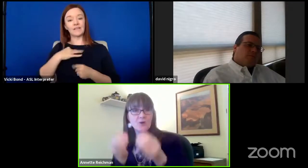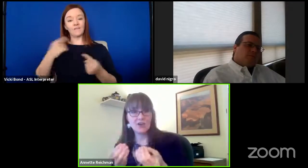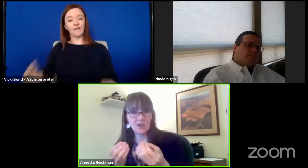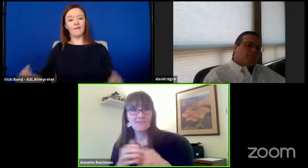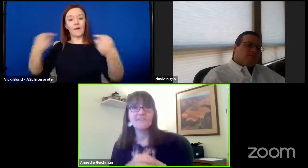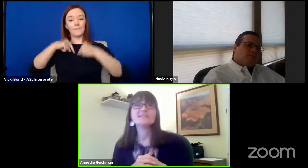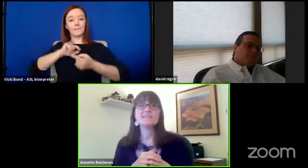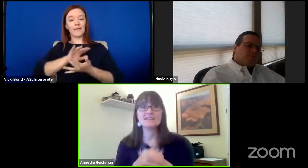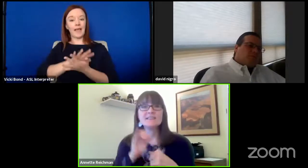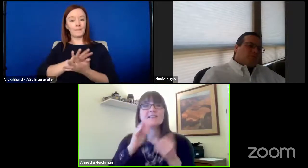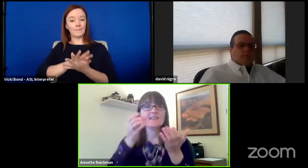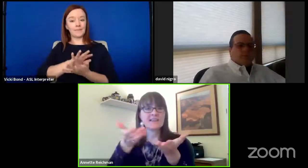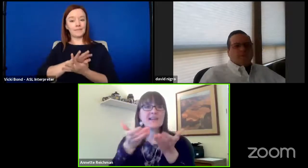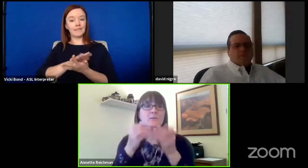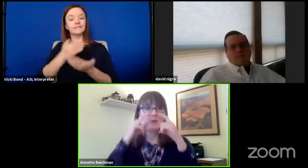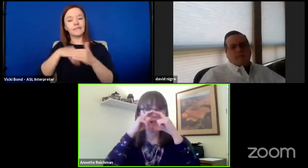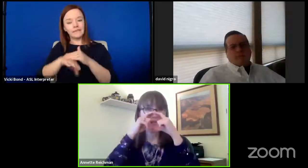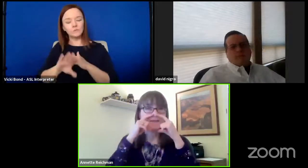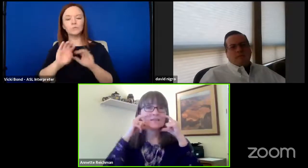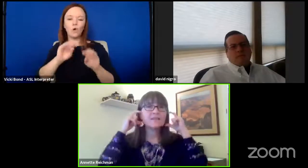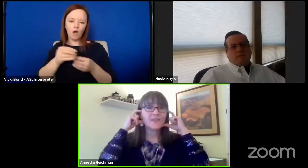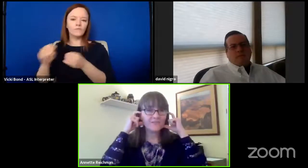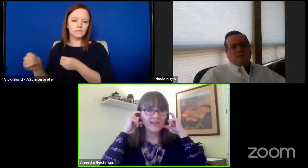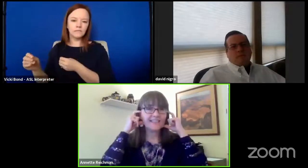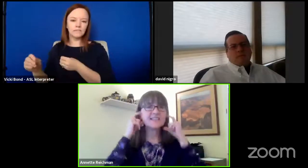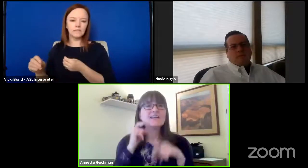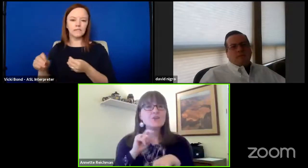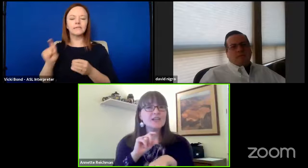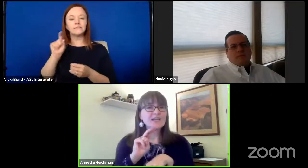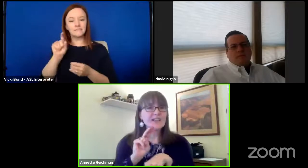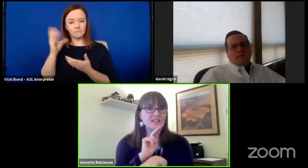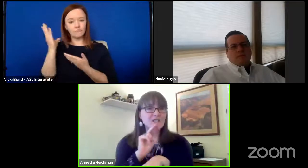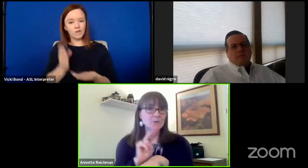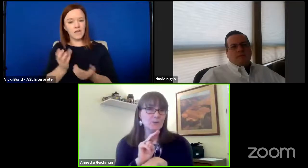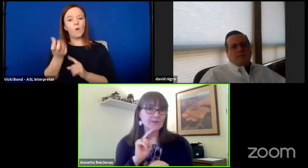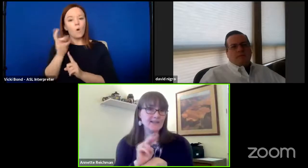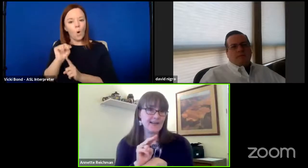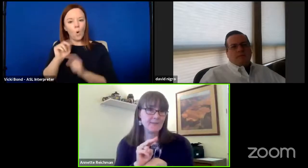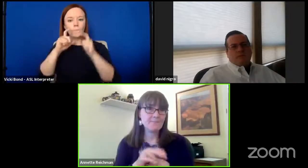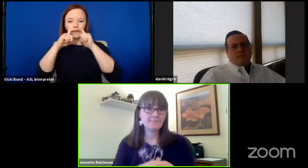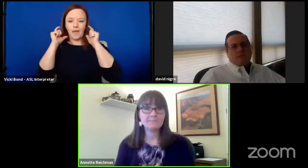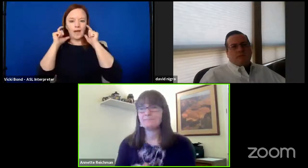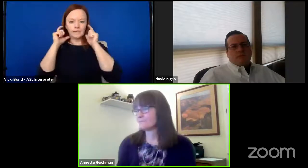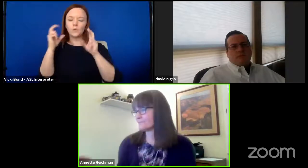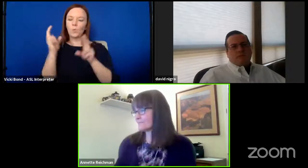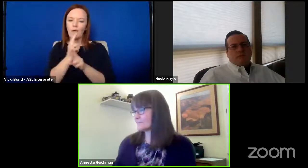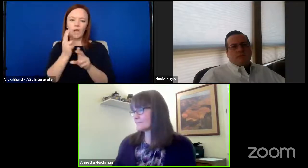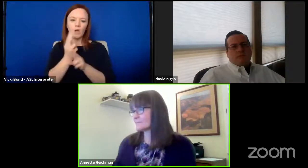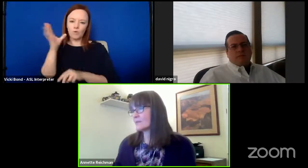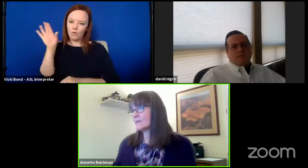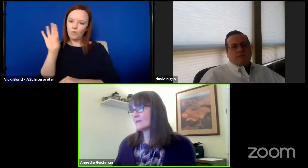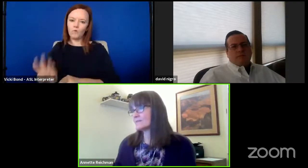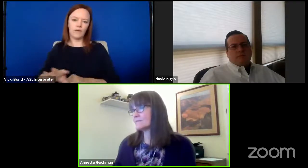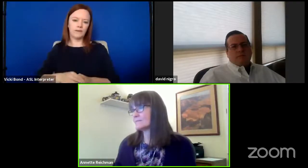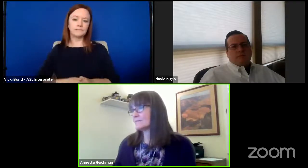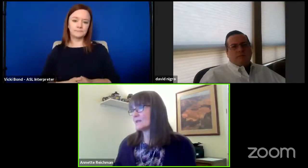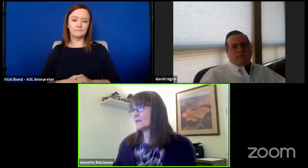or our offices, that they bring the face covering and use them.